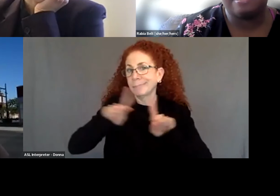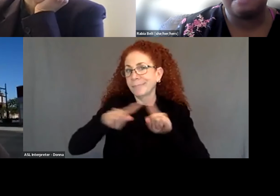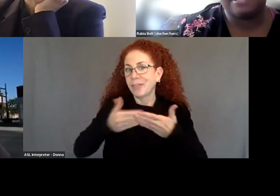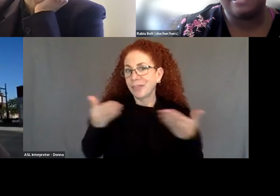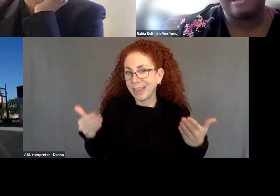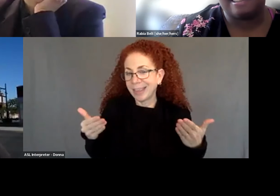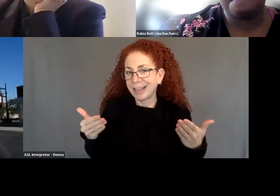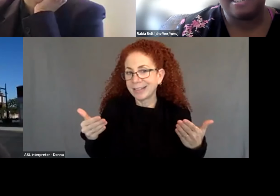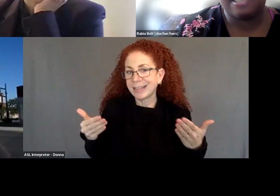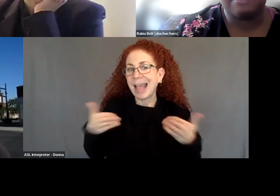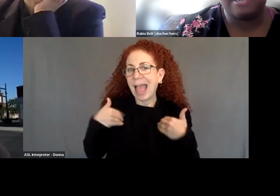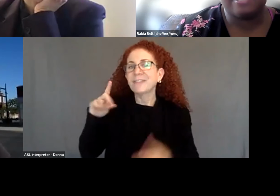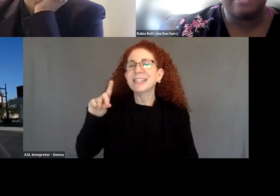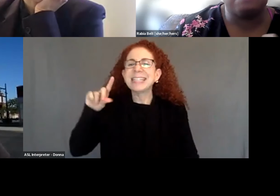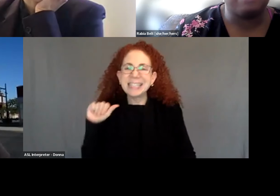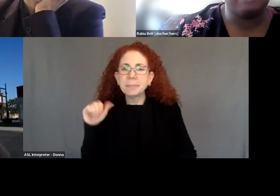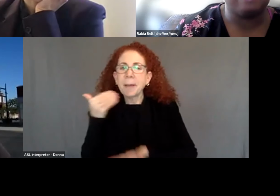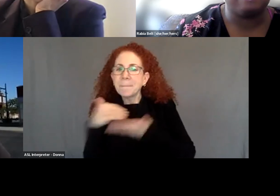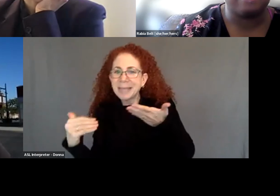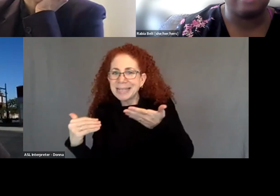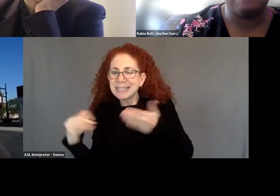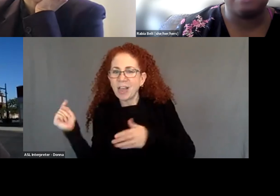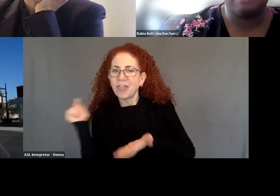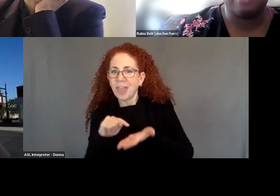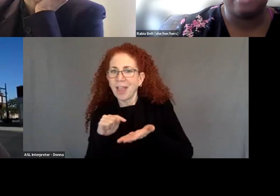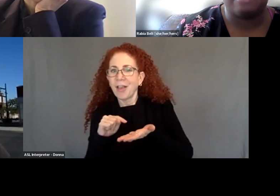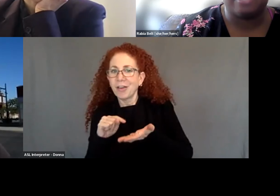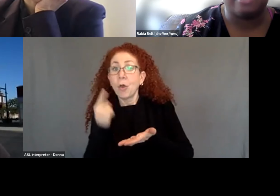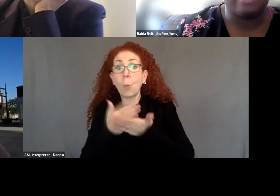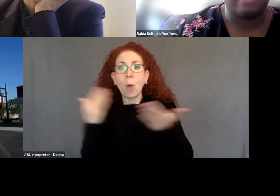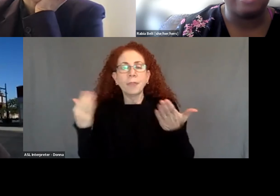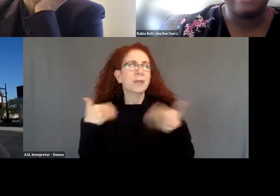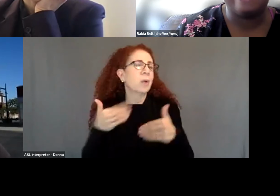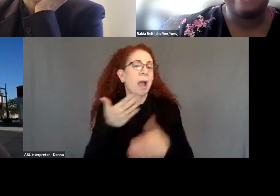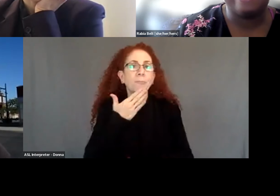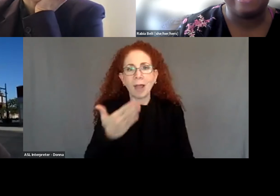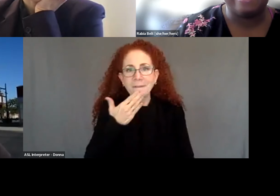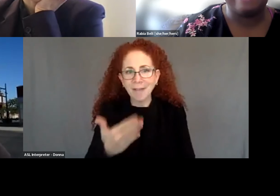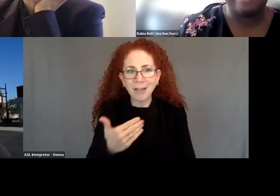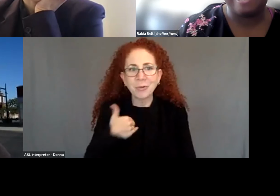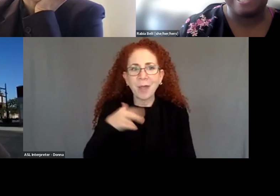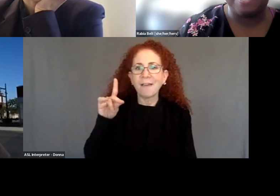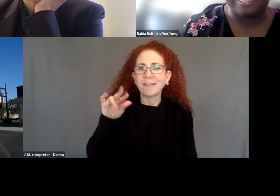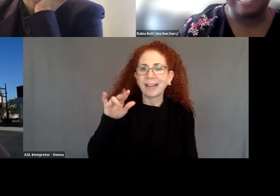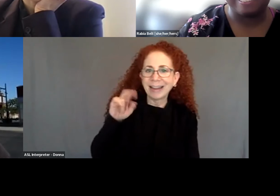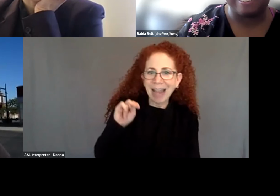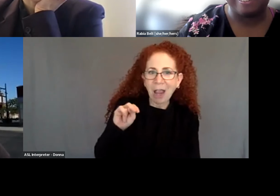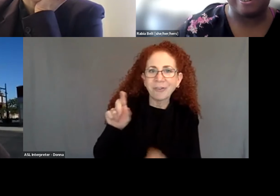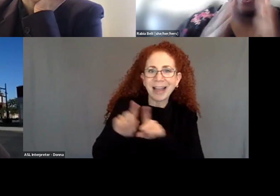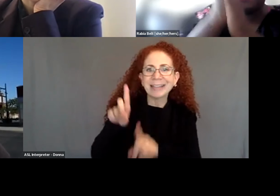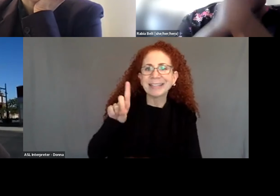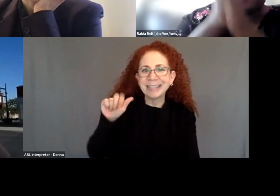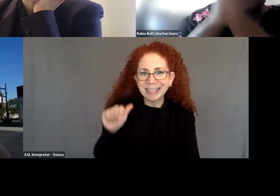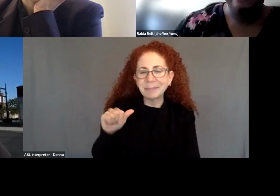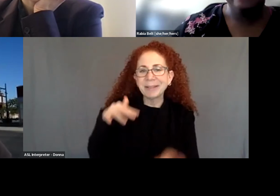this disability aspect to it. And one of the things that I am so gratified to having Karen as a disability scholar